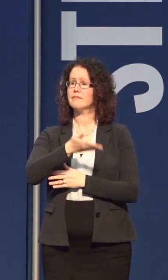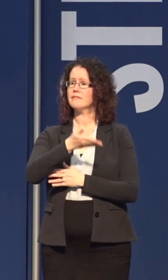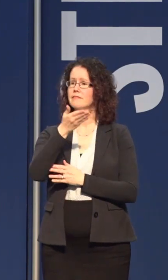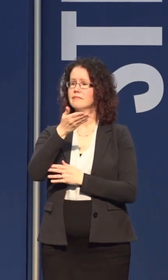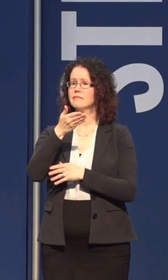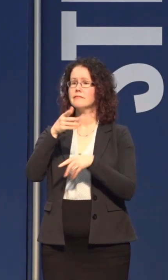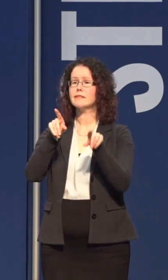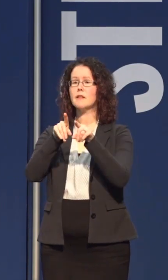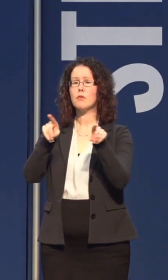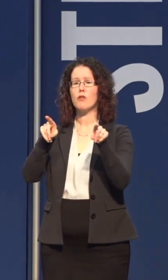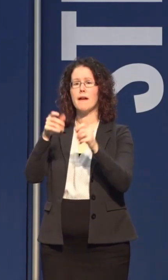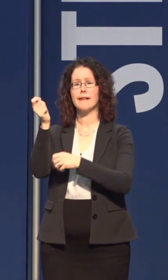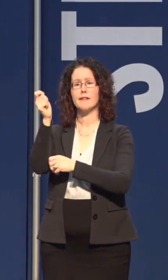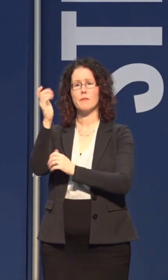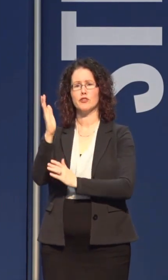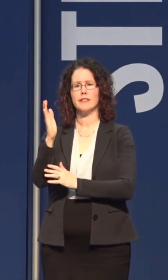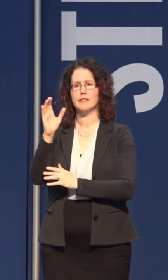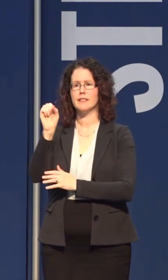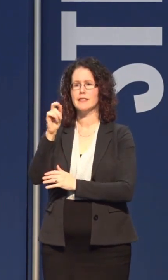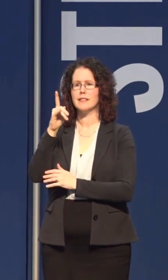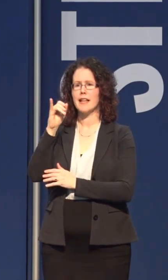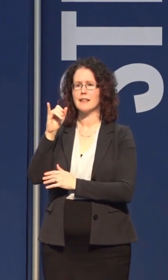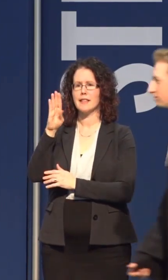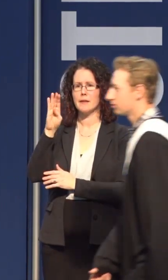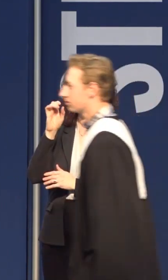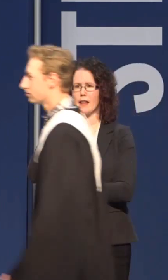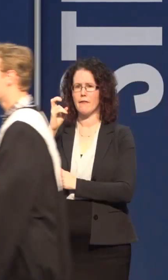in Carpentry, Stacy Belleville.